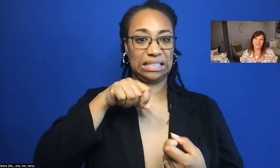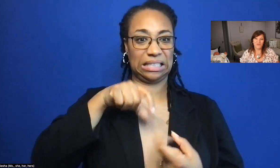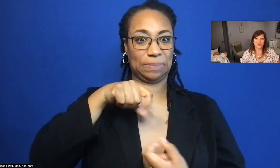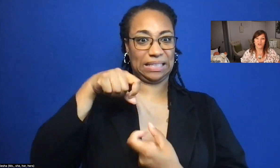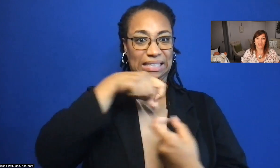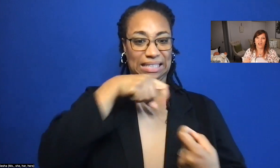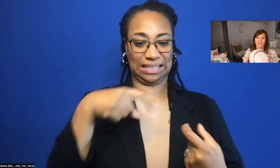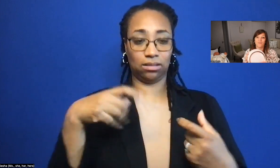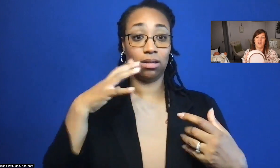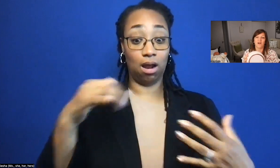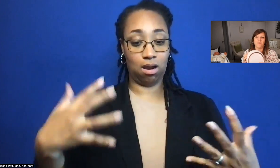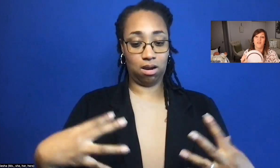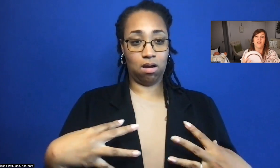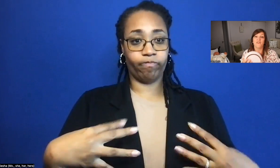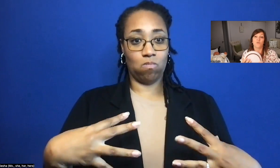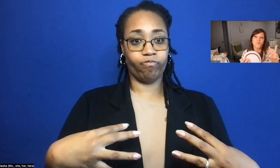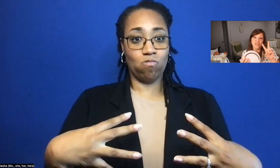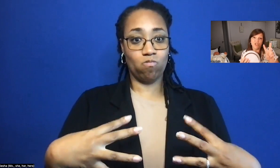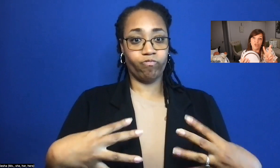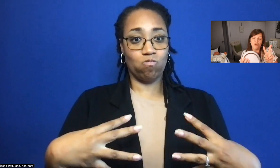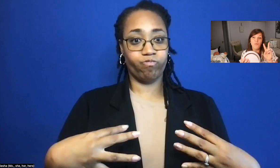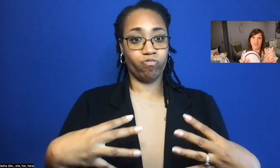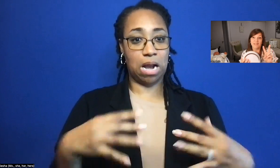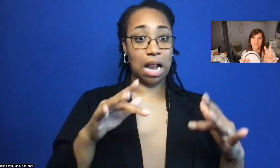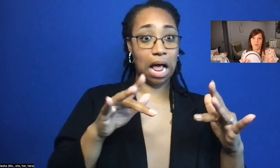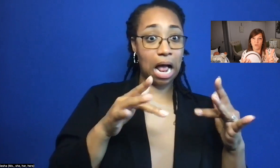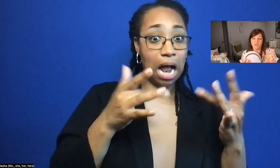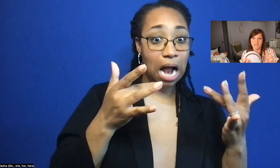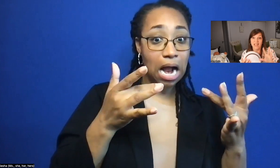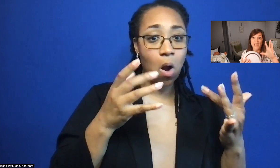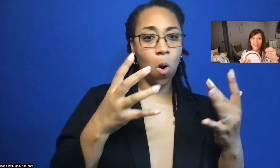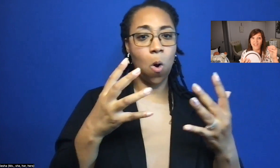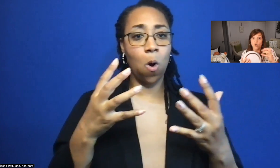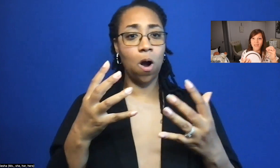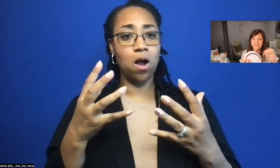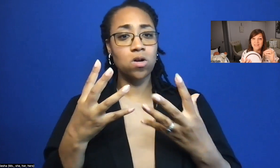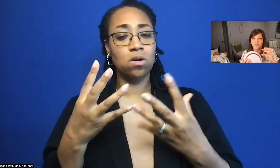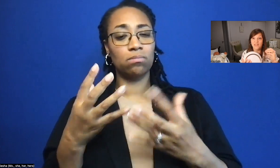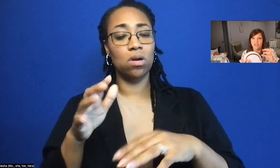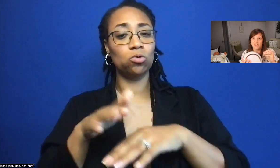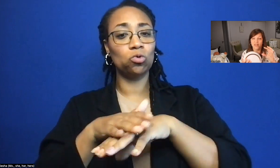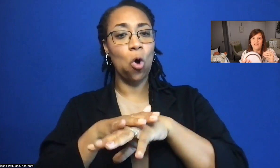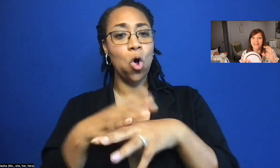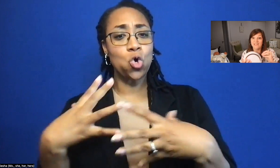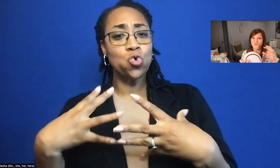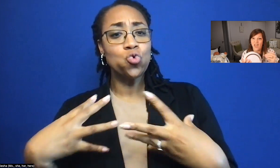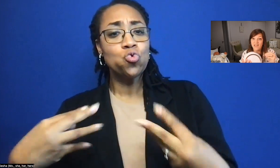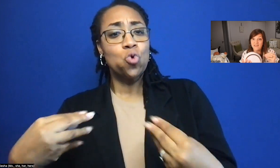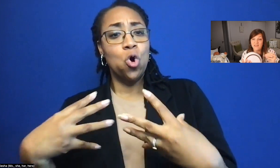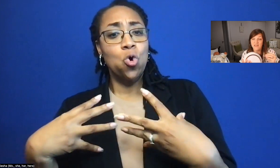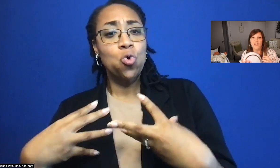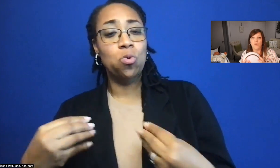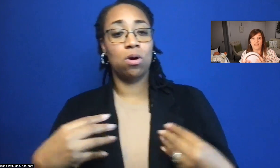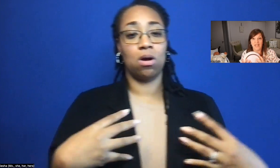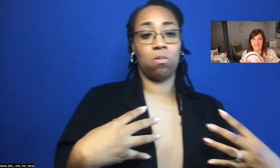When you turn on your pump, there will be 2 basic modes. A quick stimulation that is